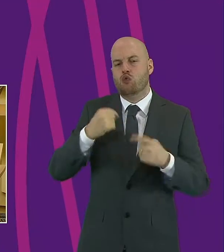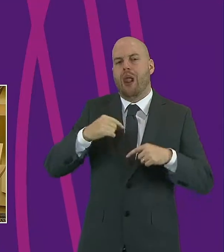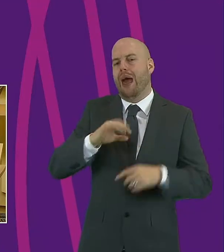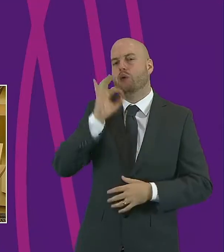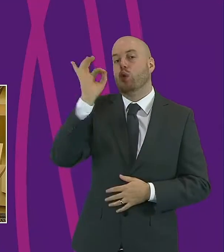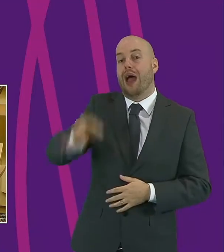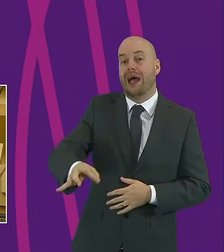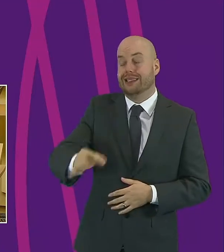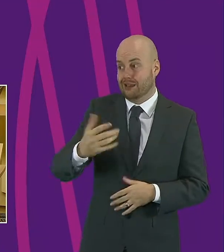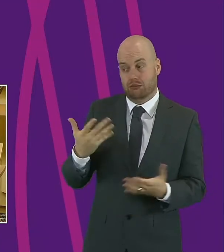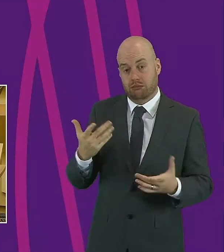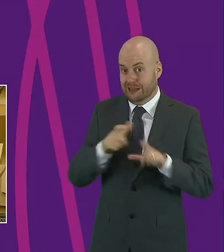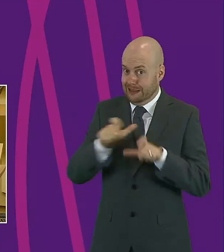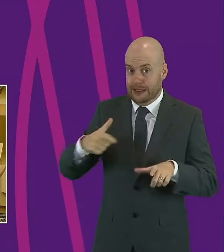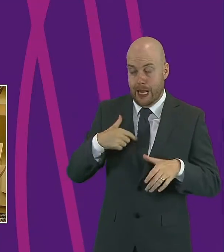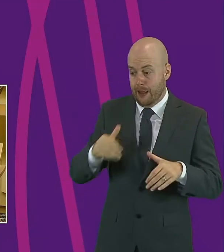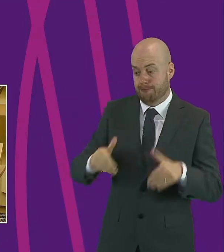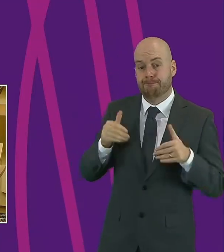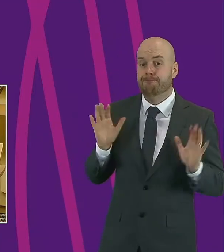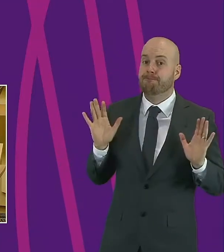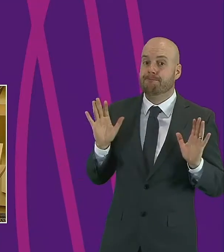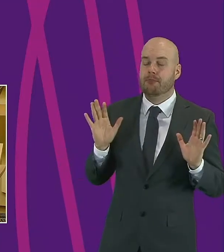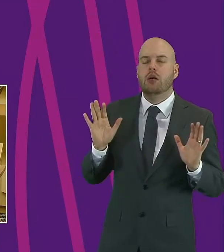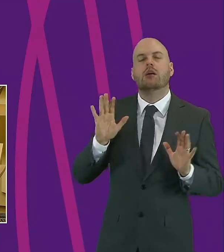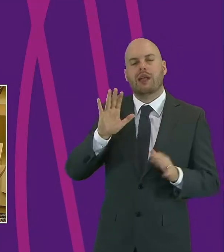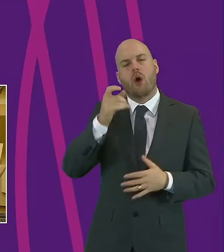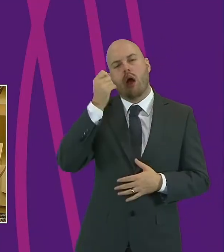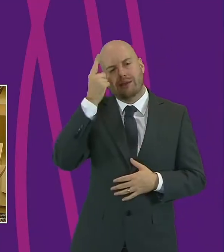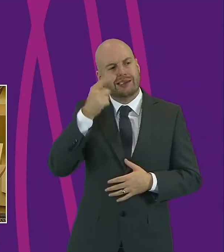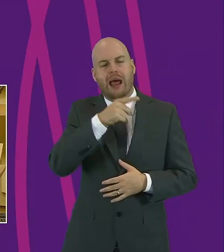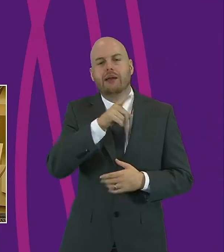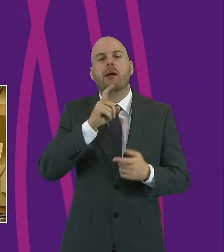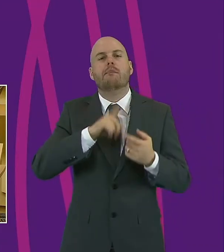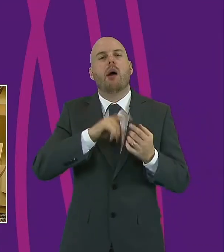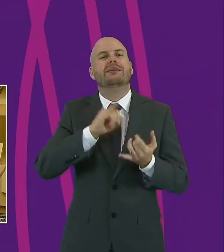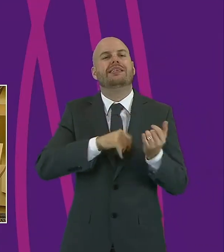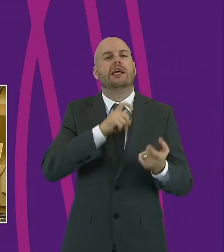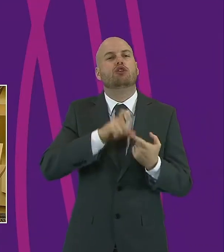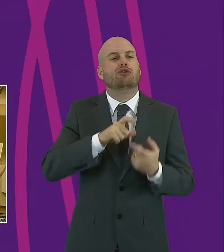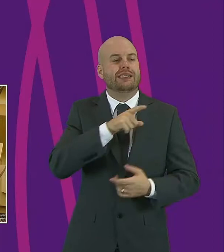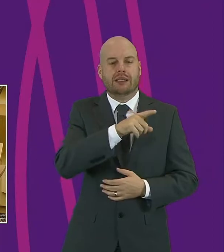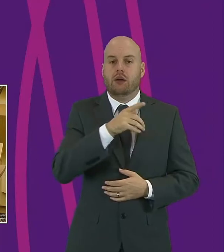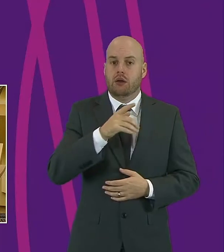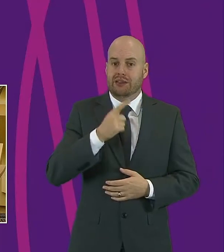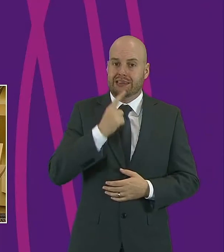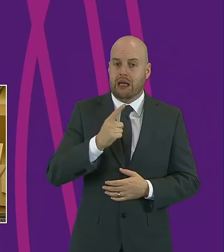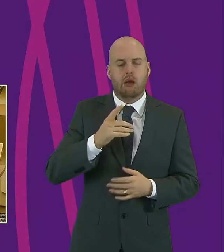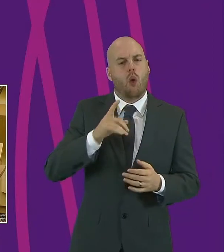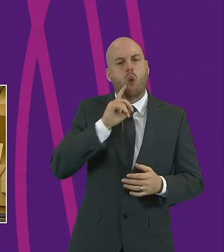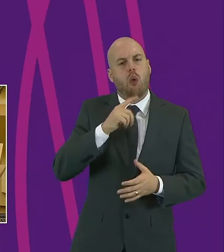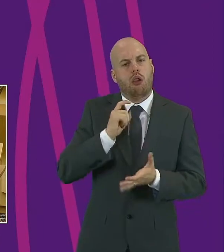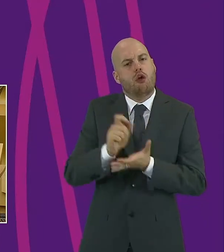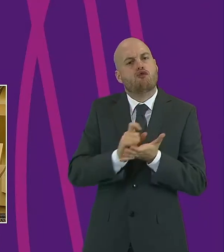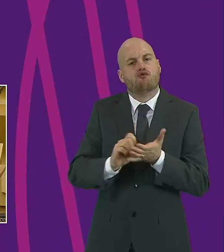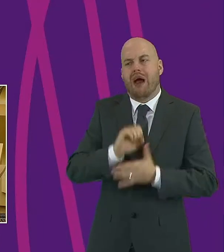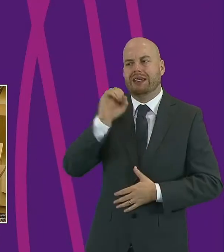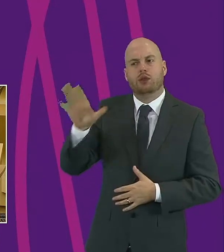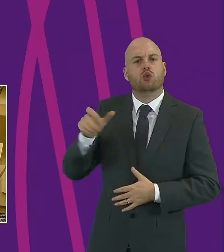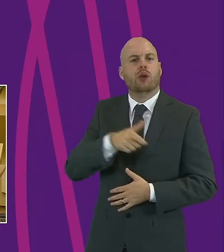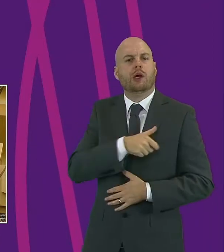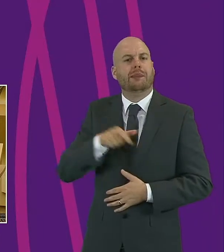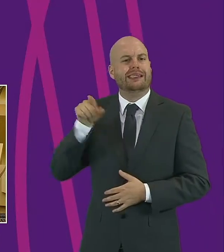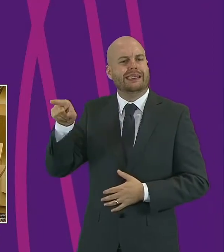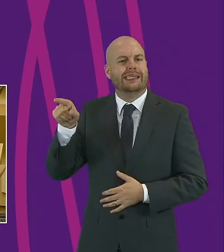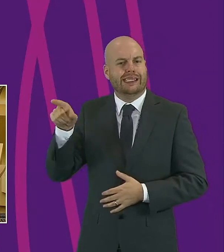itself to take up, I understand that the Permanent Secretary has already said that she is happy to write to the committee to address this issue if the